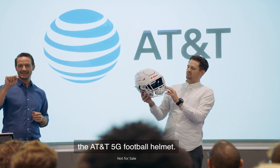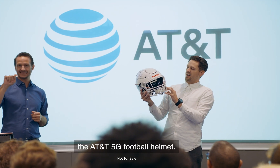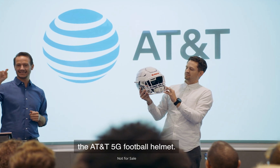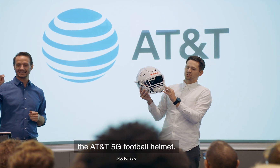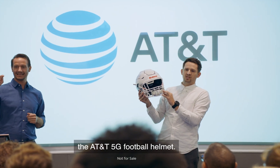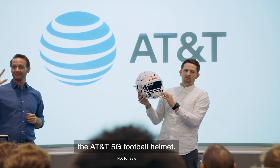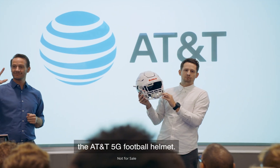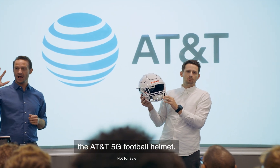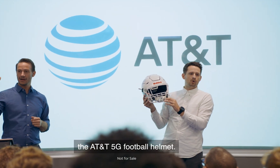5G